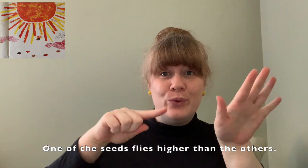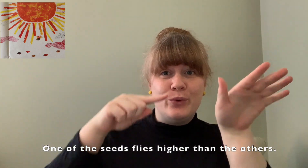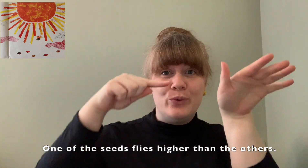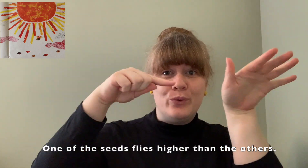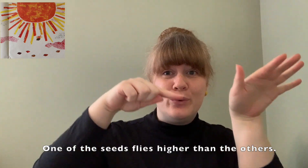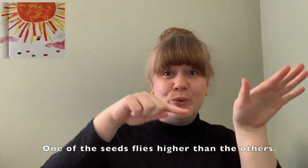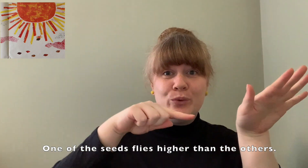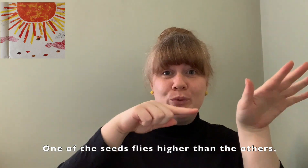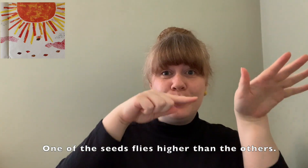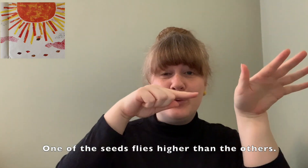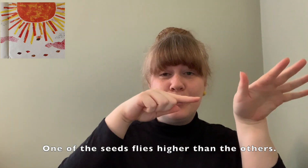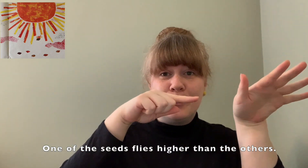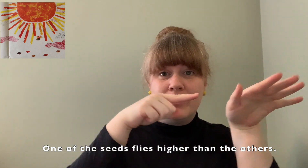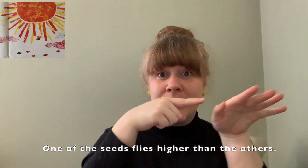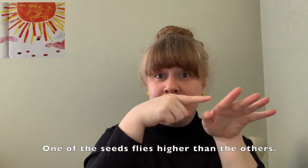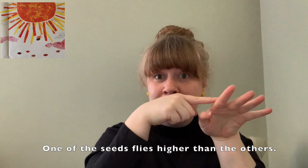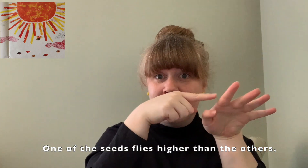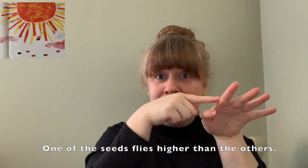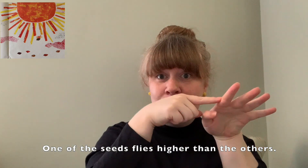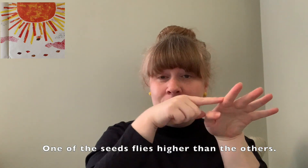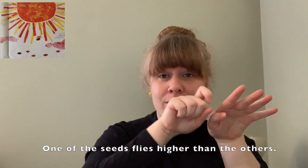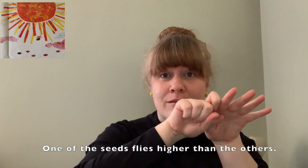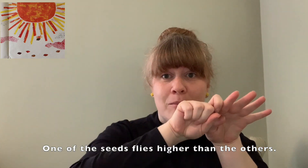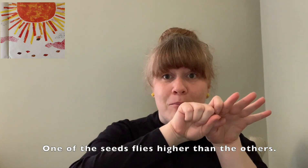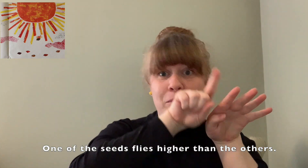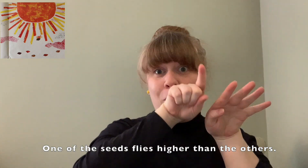One of the seeds flies higher than the others.